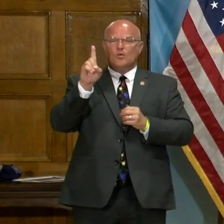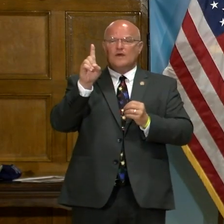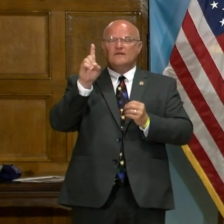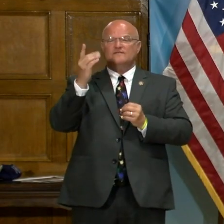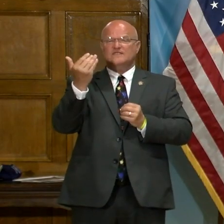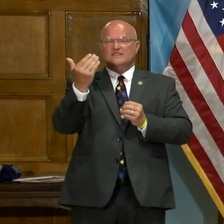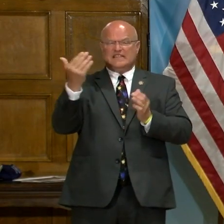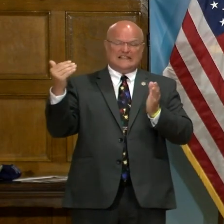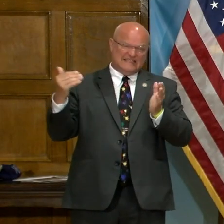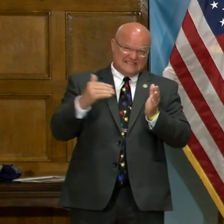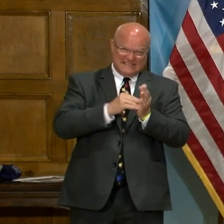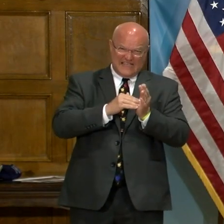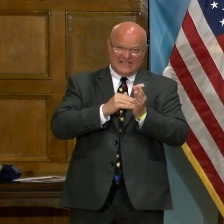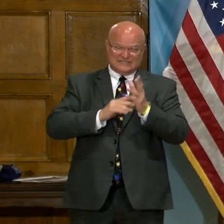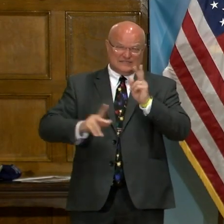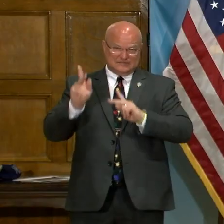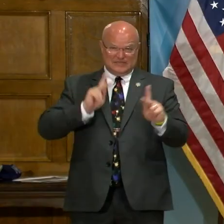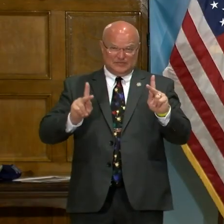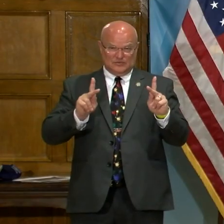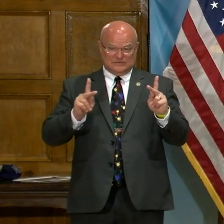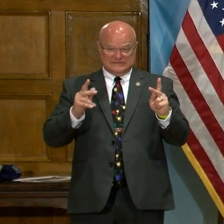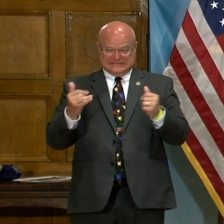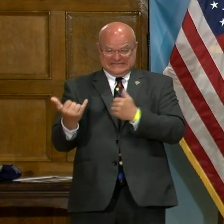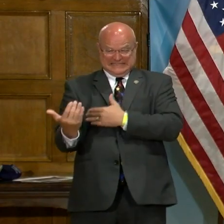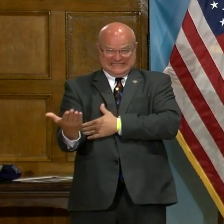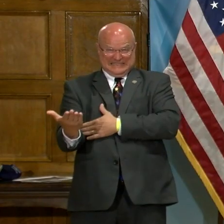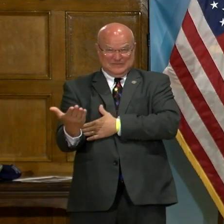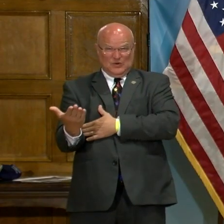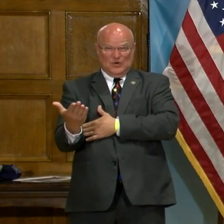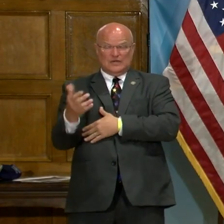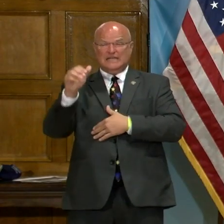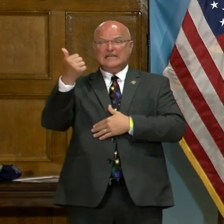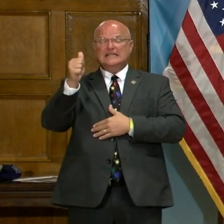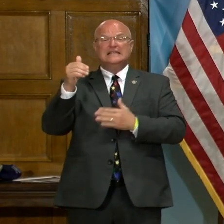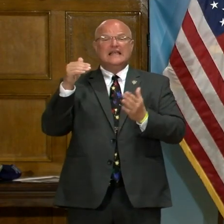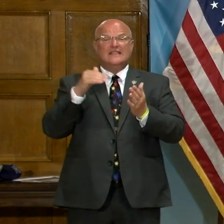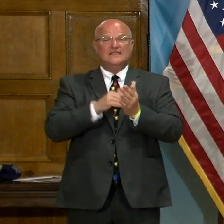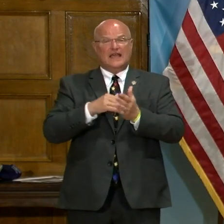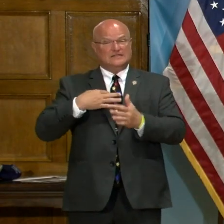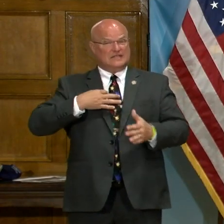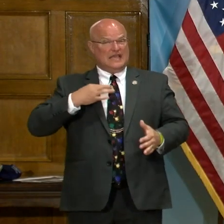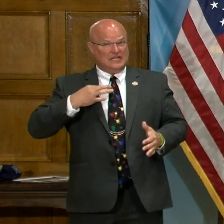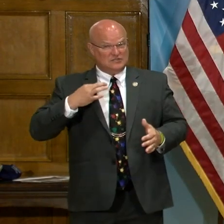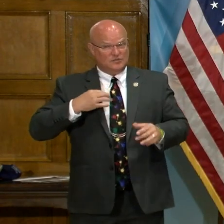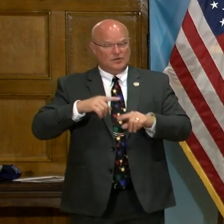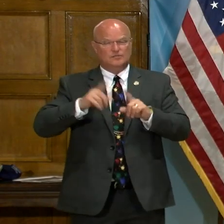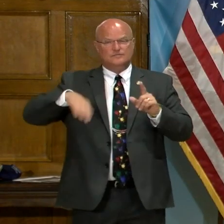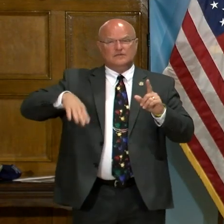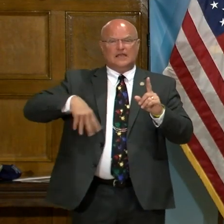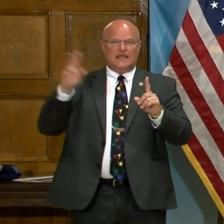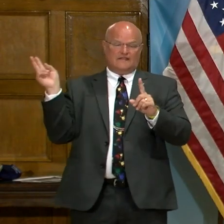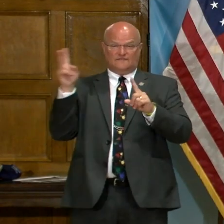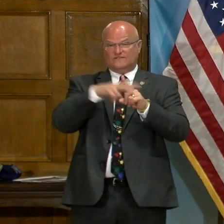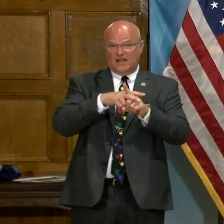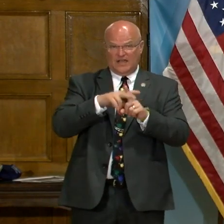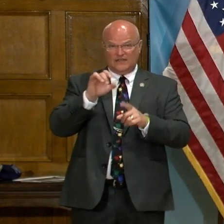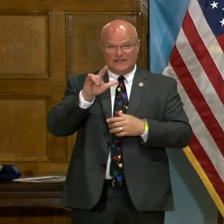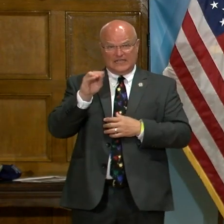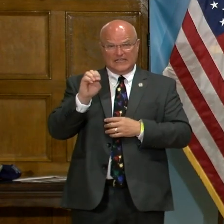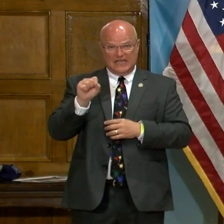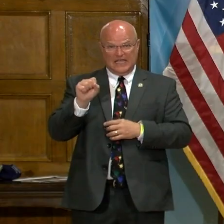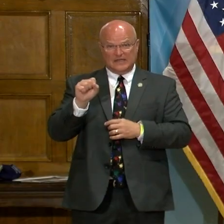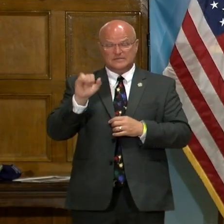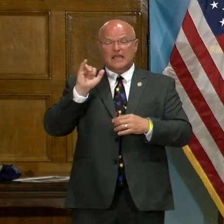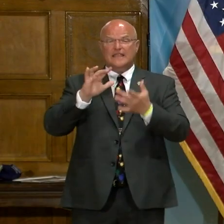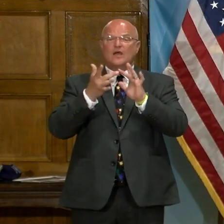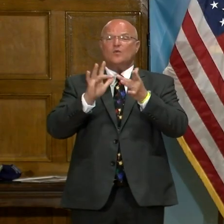15,000 claimants as of this morning. There are 10,000 that are eligible but have not filed their weekly claims, and